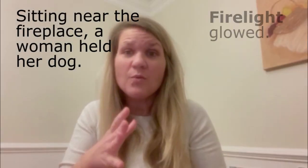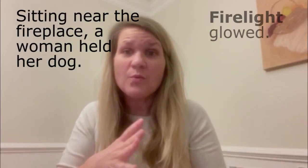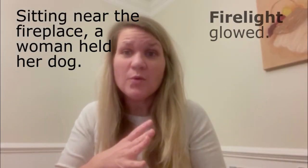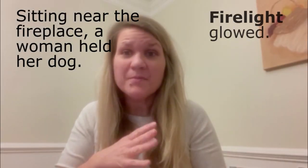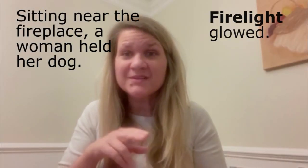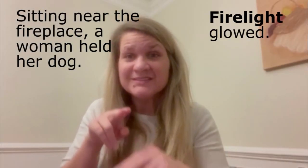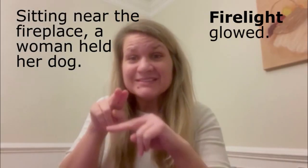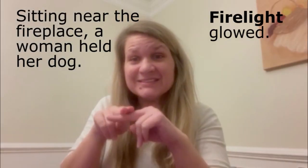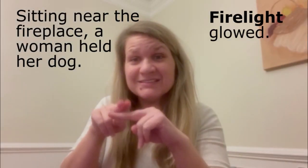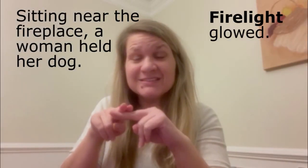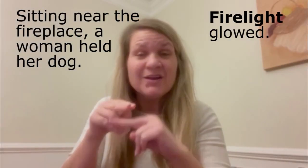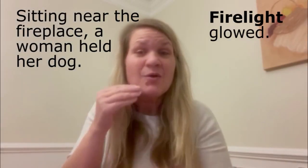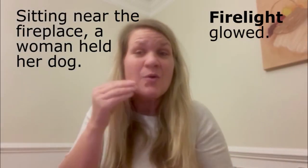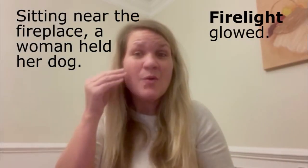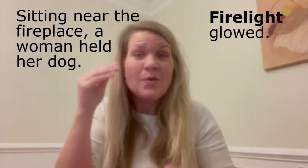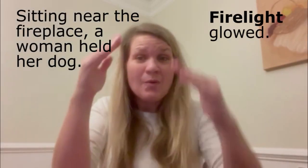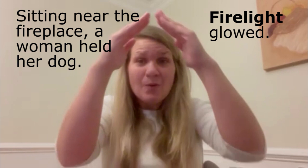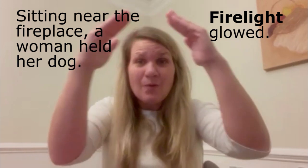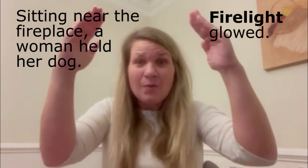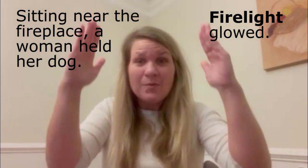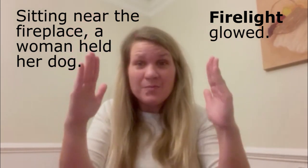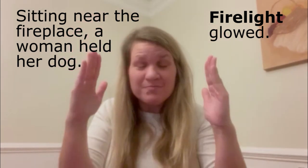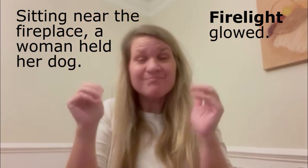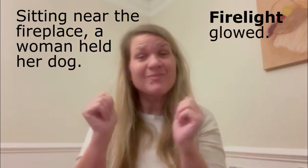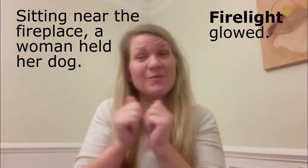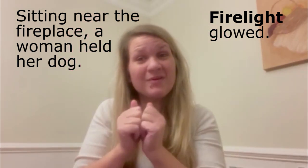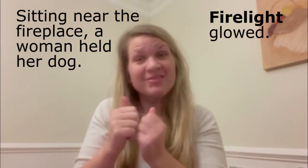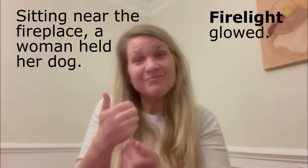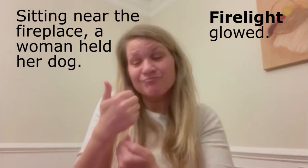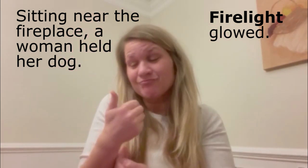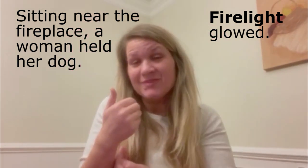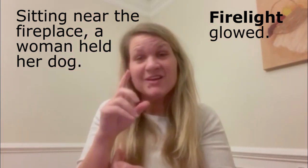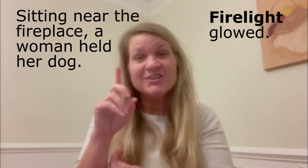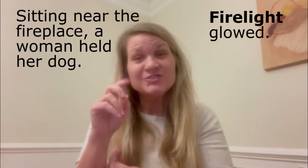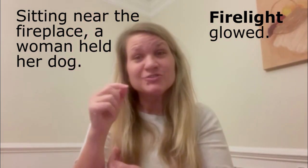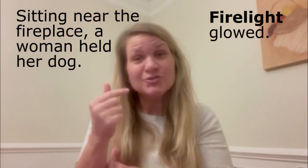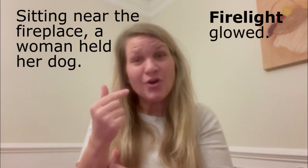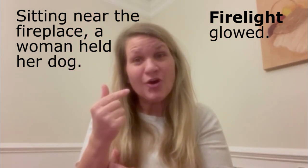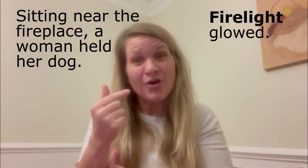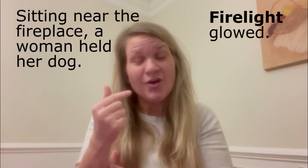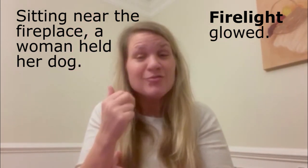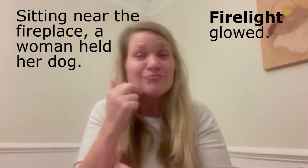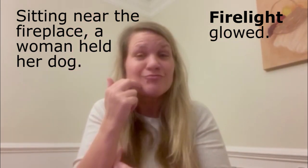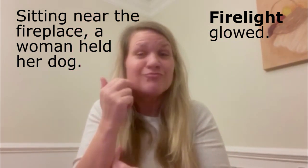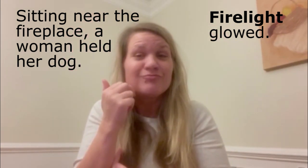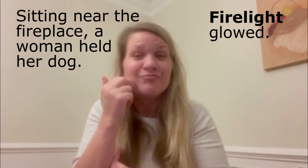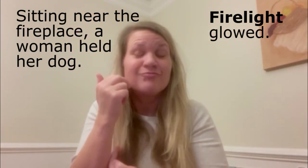a young woman is seated at home with her dog licking her